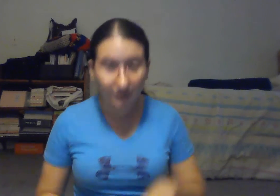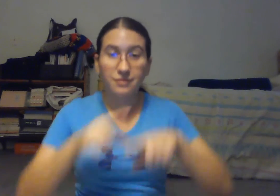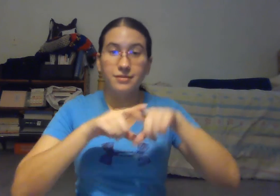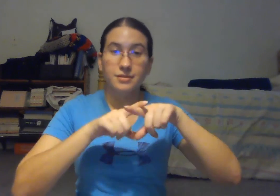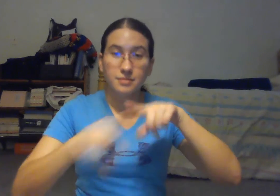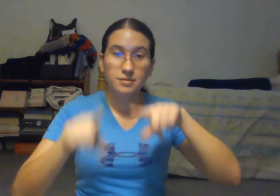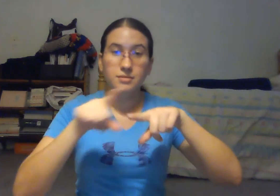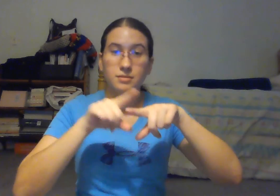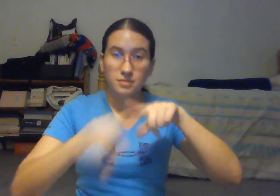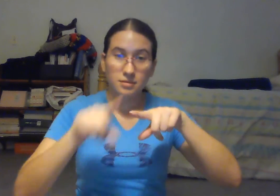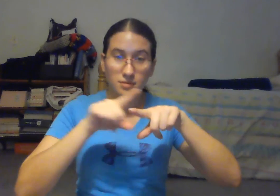Knife.